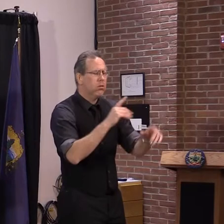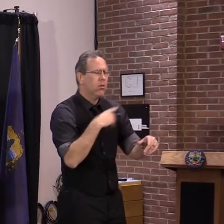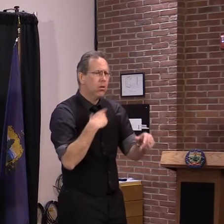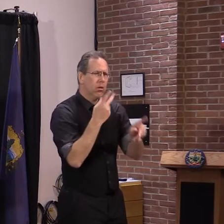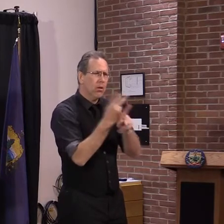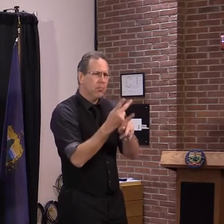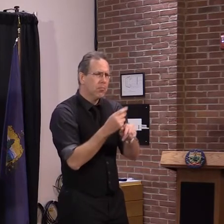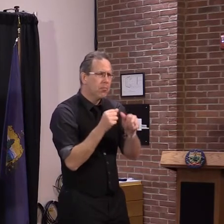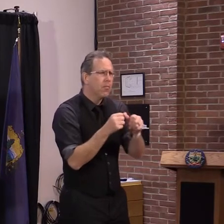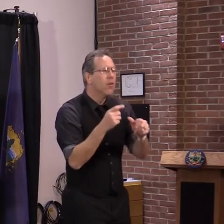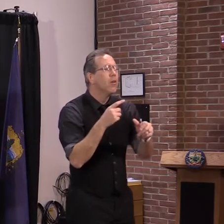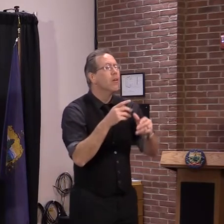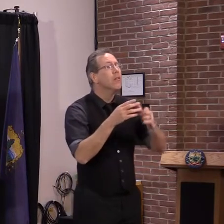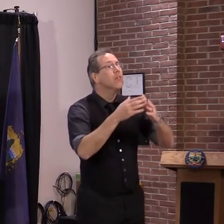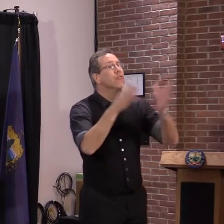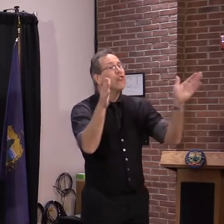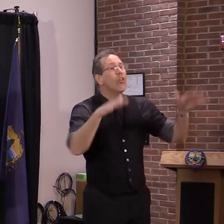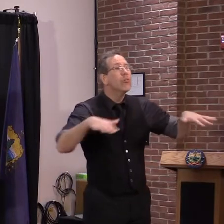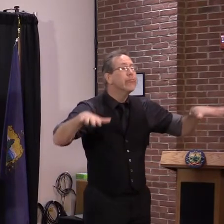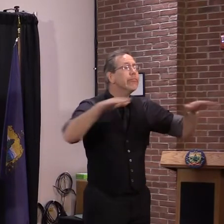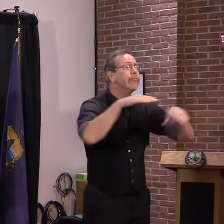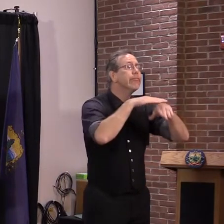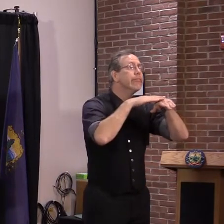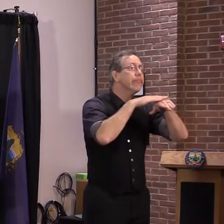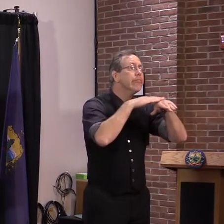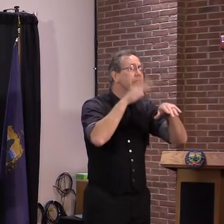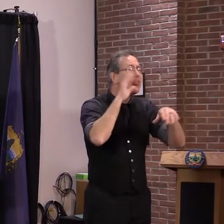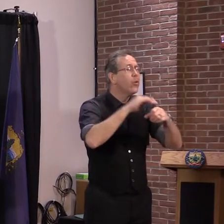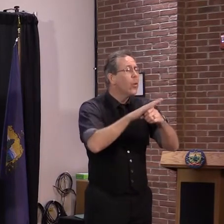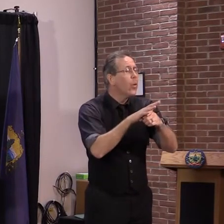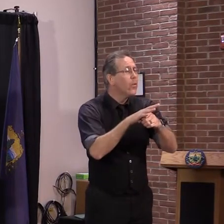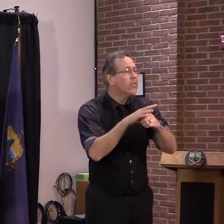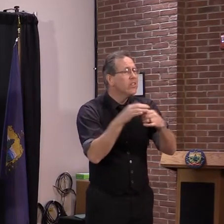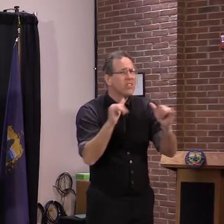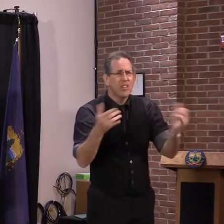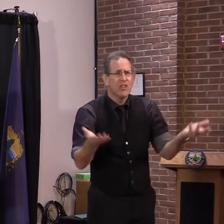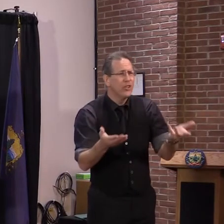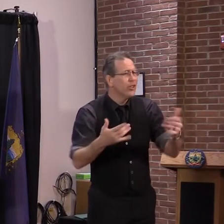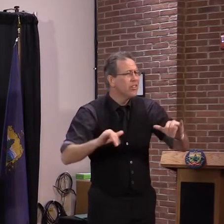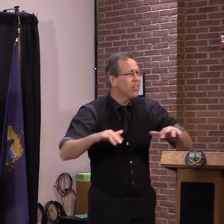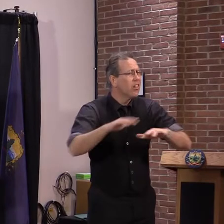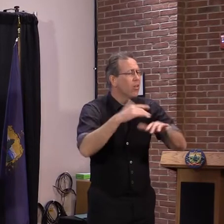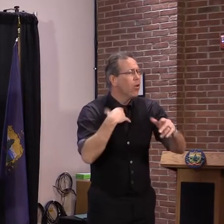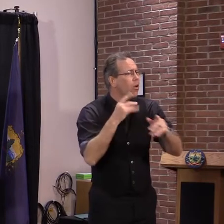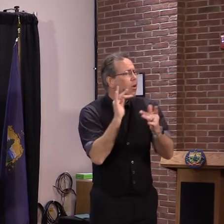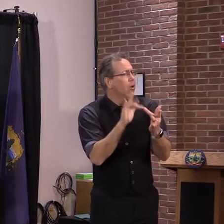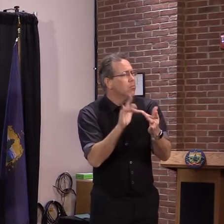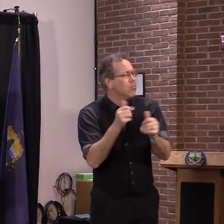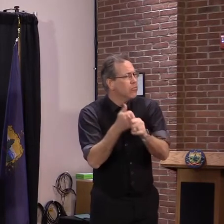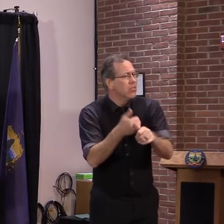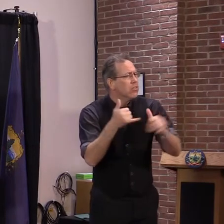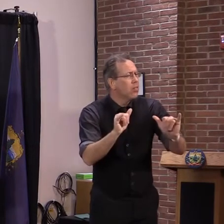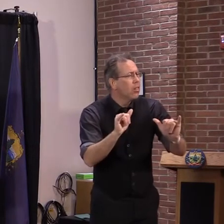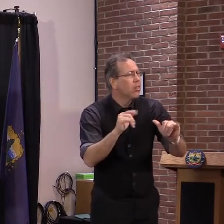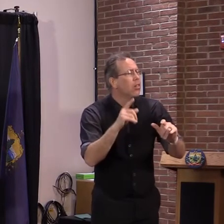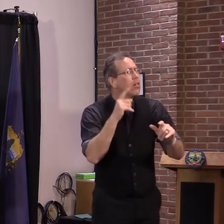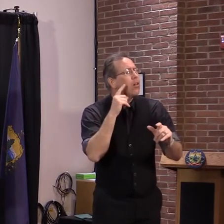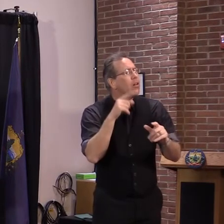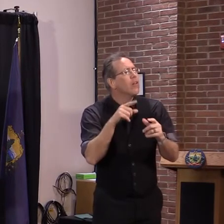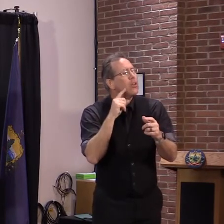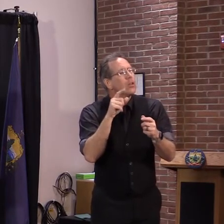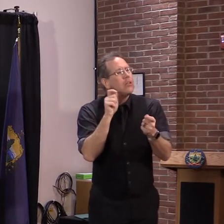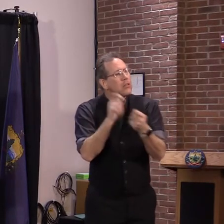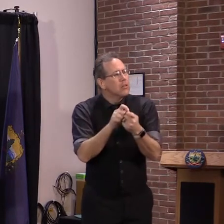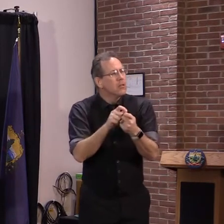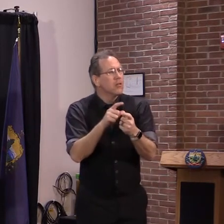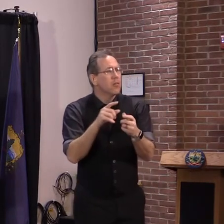for SARS-CoV-2 virus, it will still be relevant. It's just that one has to then be